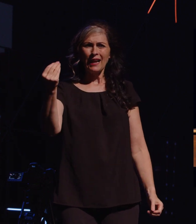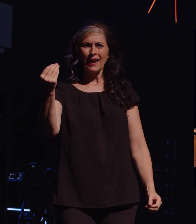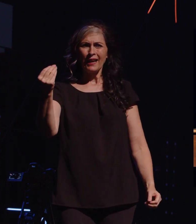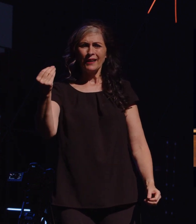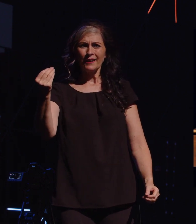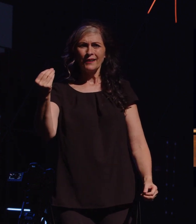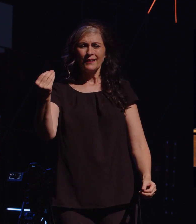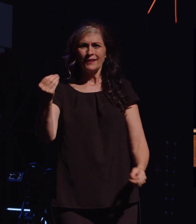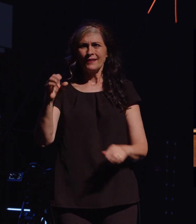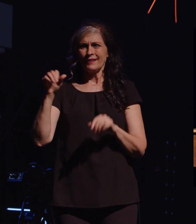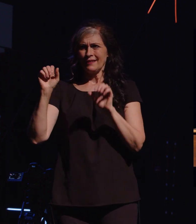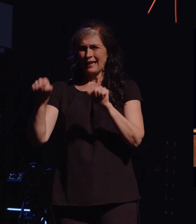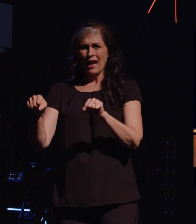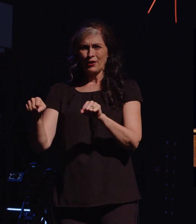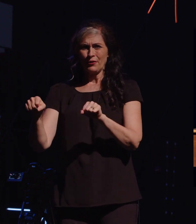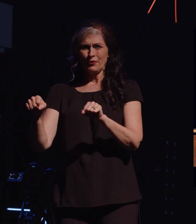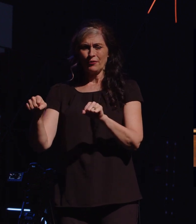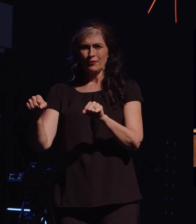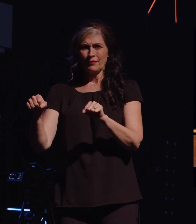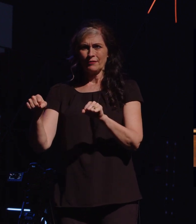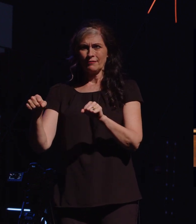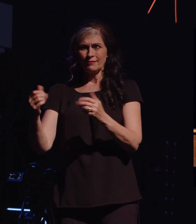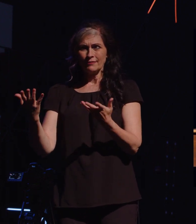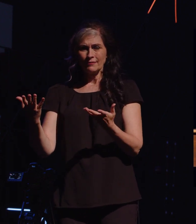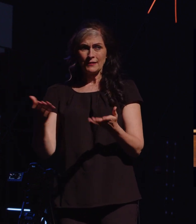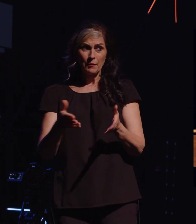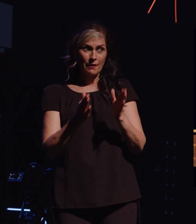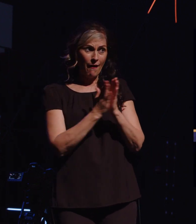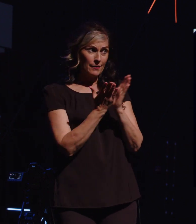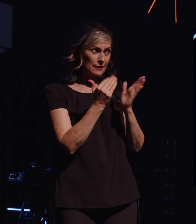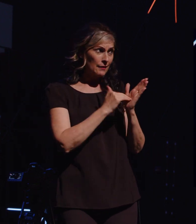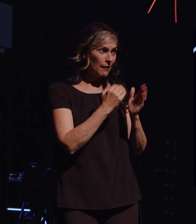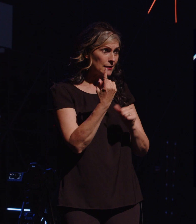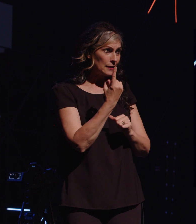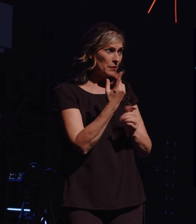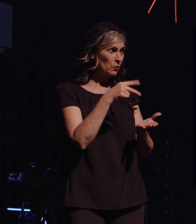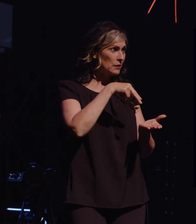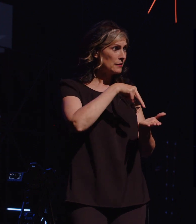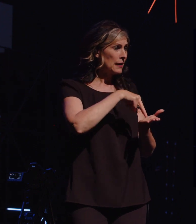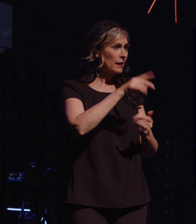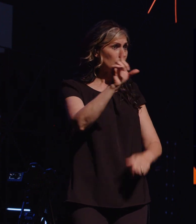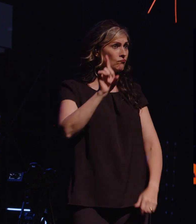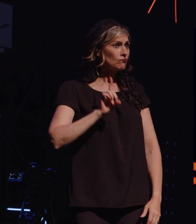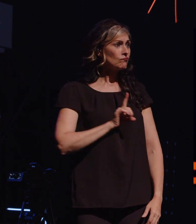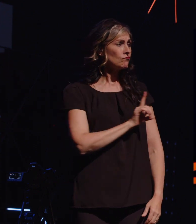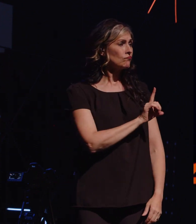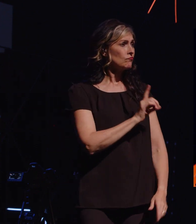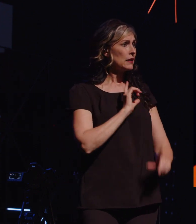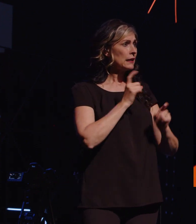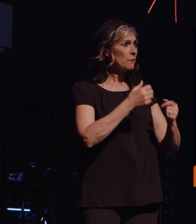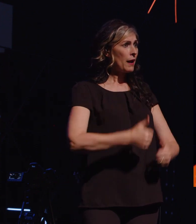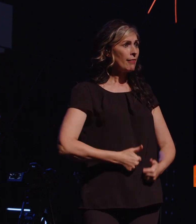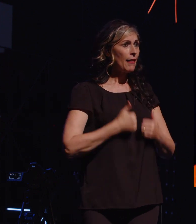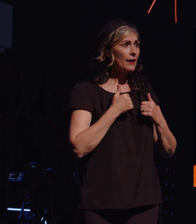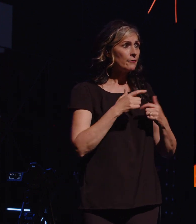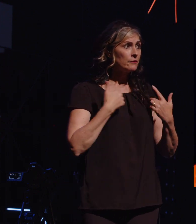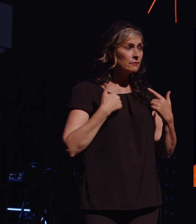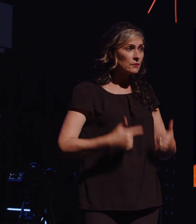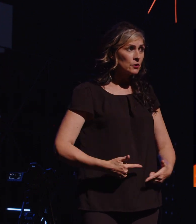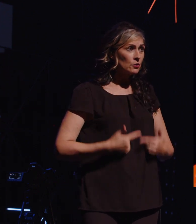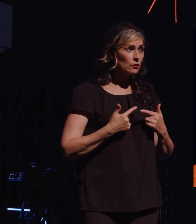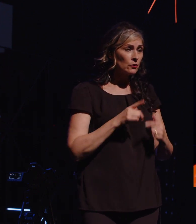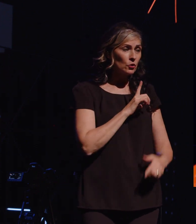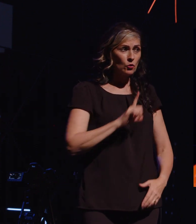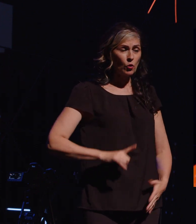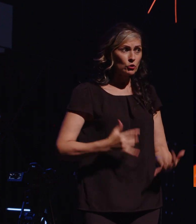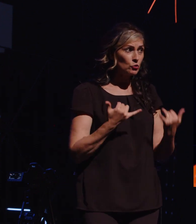out front. I'll ask one more time. Is there anyone else that would like to stand and say, yeah, I want to give my life to the Lord today?